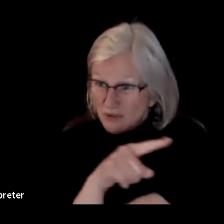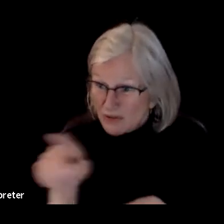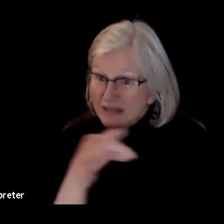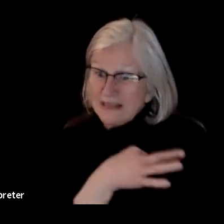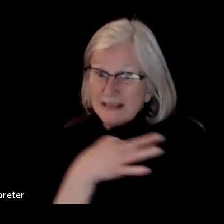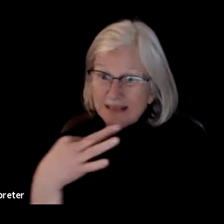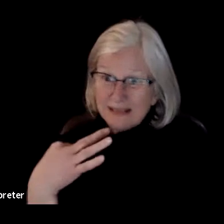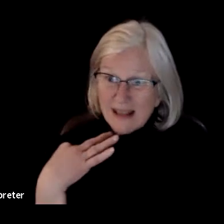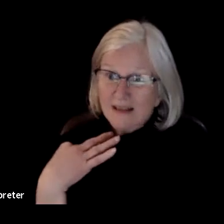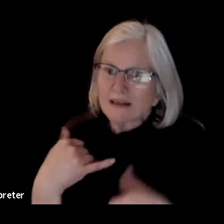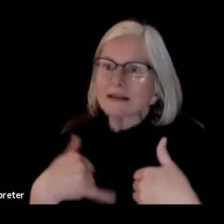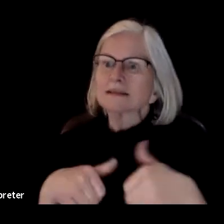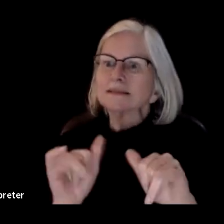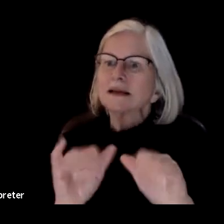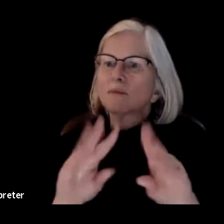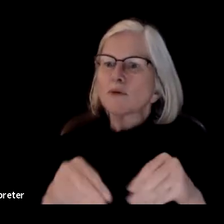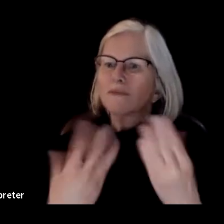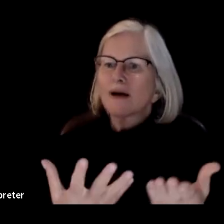educators continues.